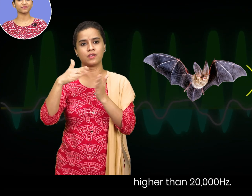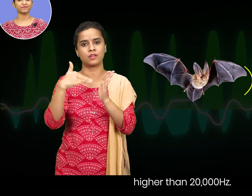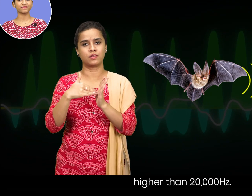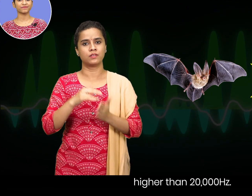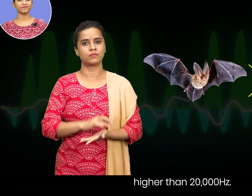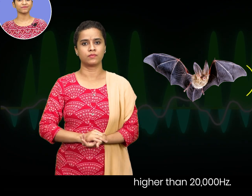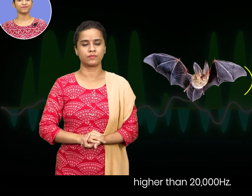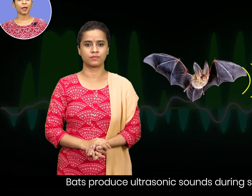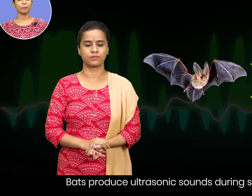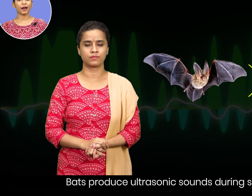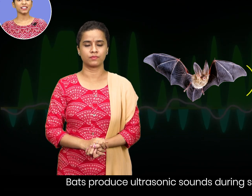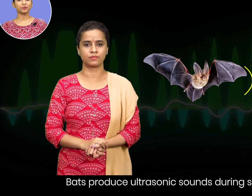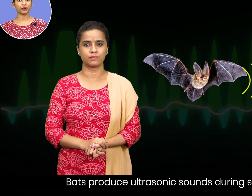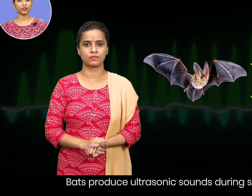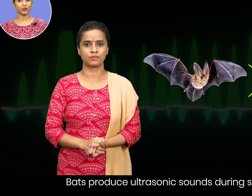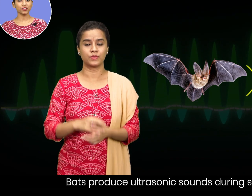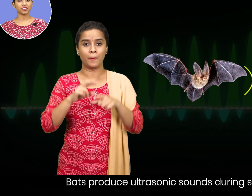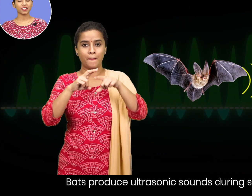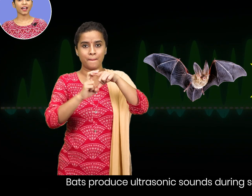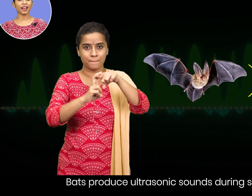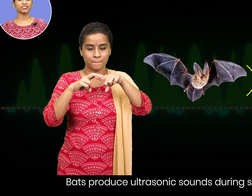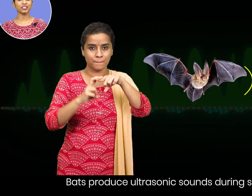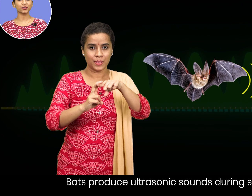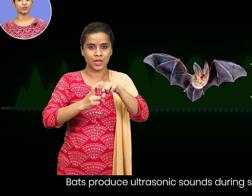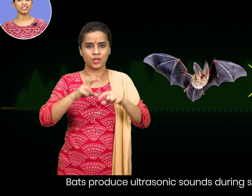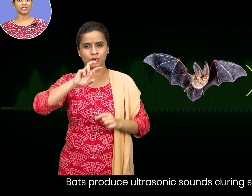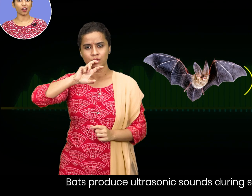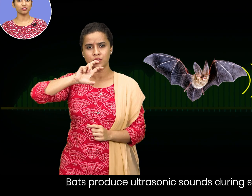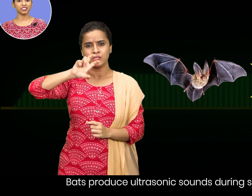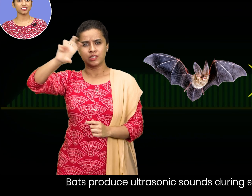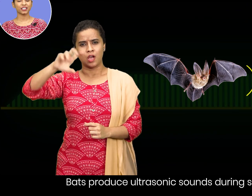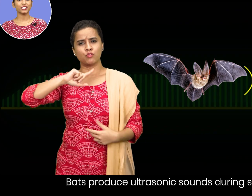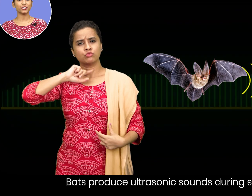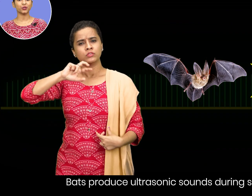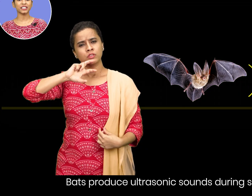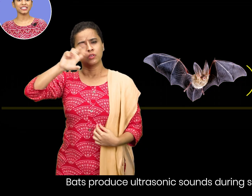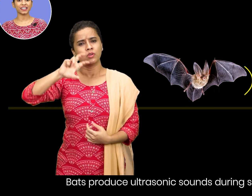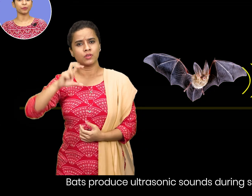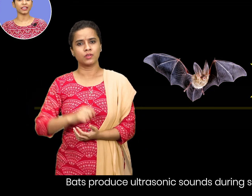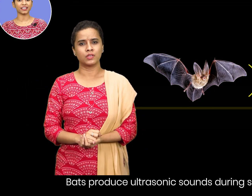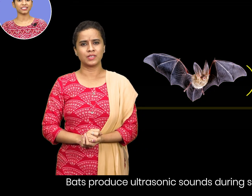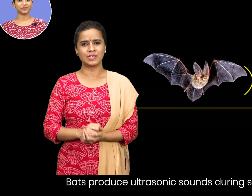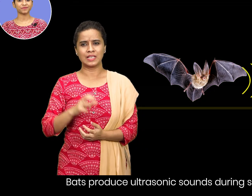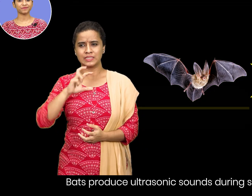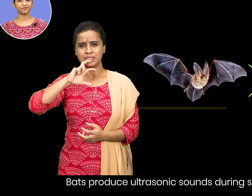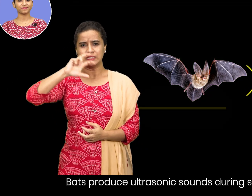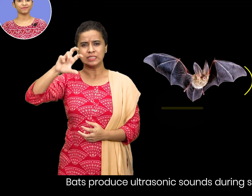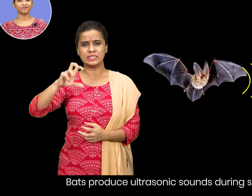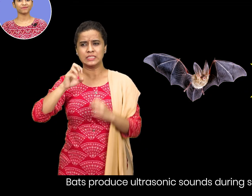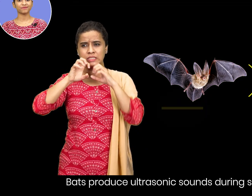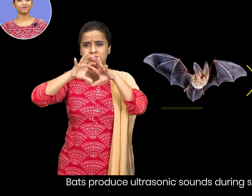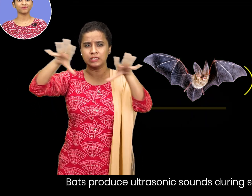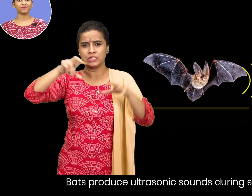Hz. Bats produce ultrasonic sounds during screaming.